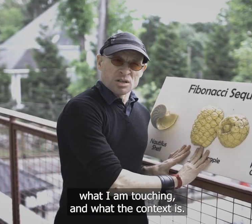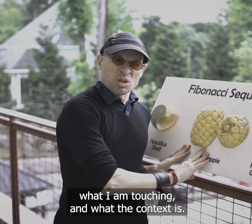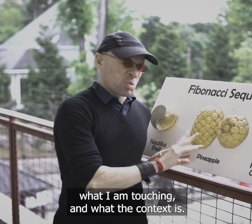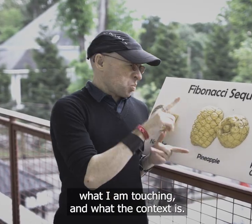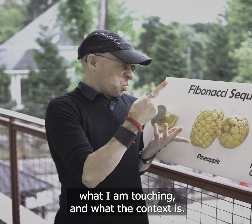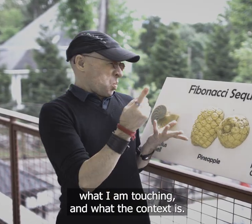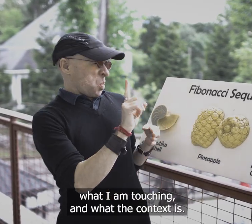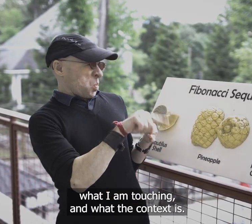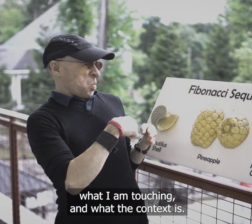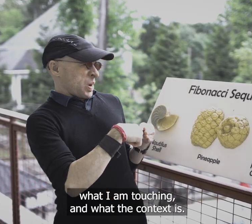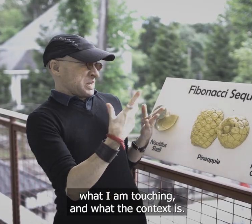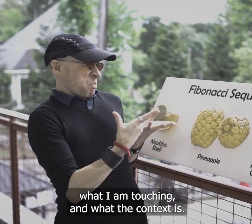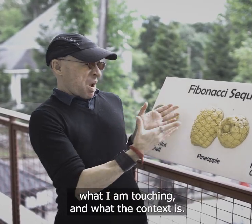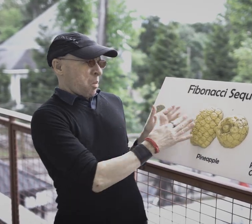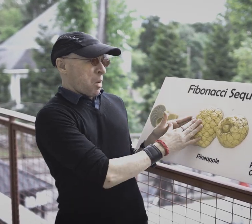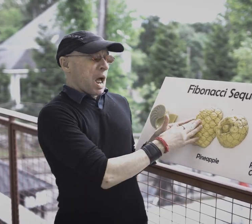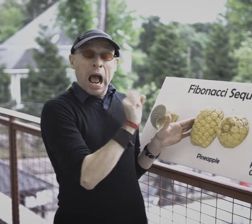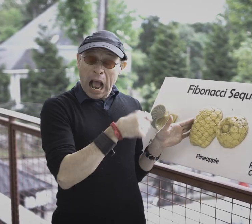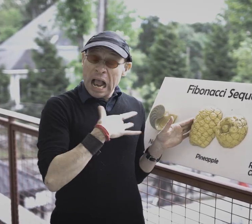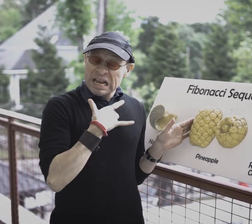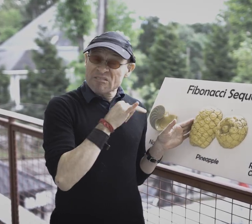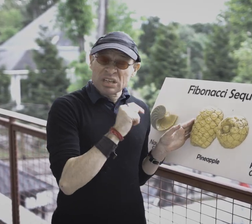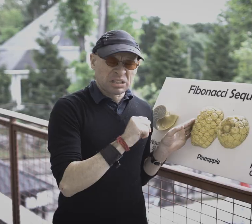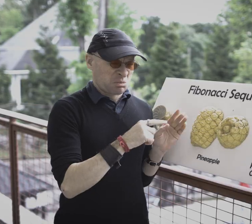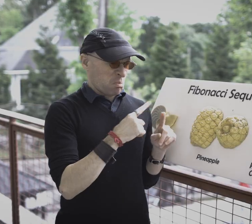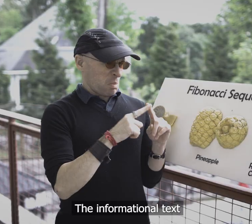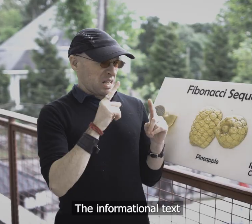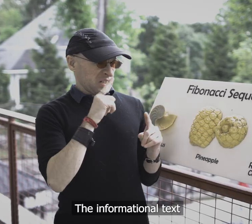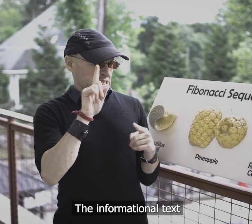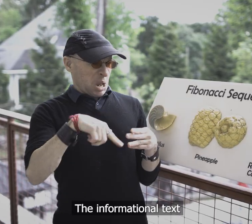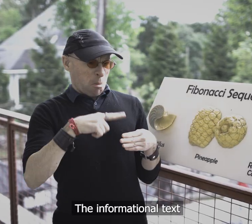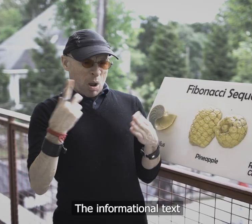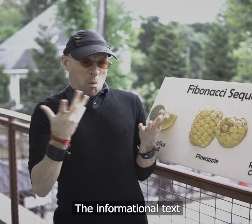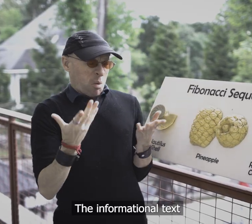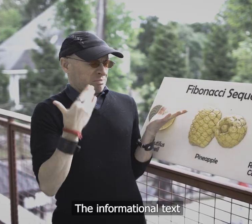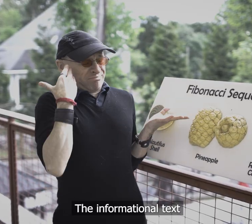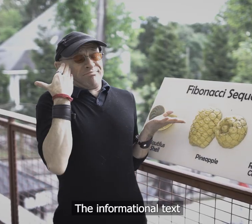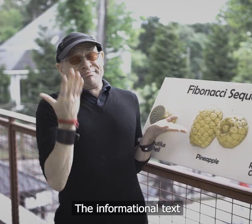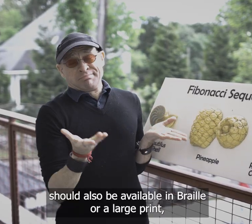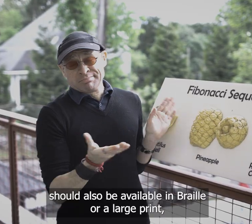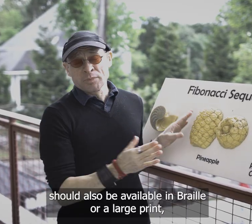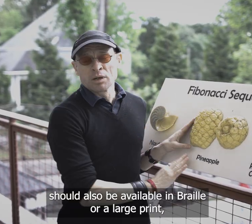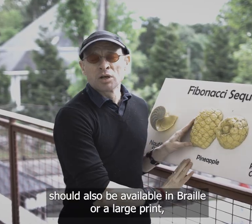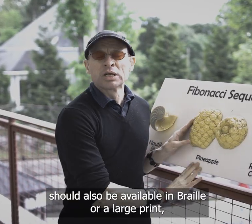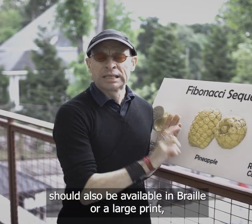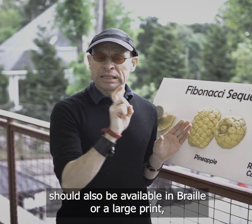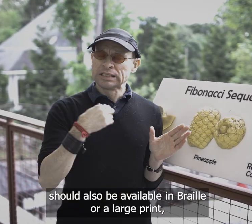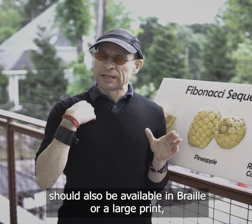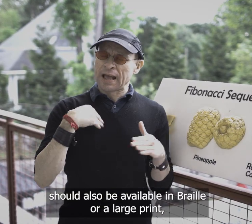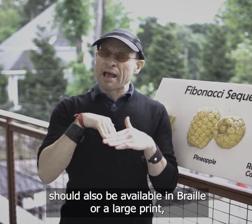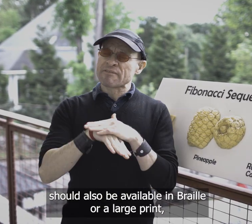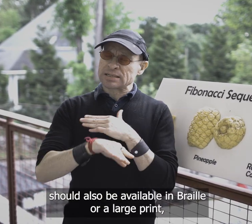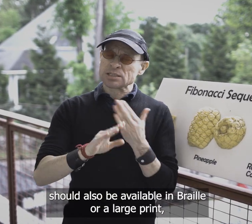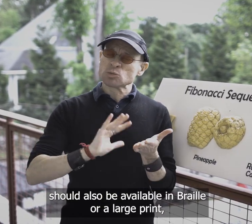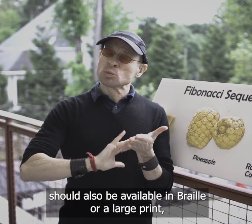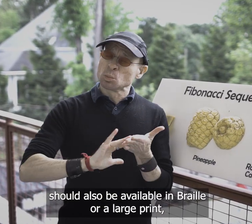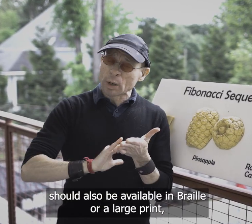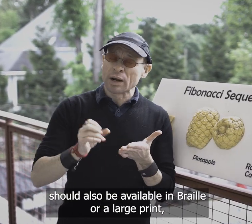and what the context is. The informational text should also be available in braille